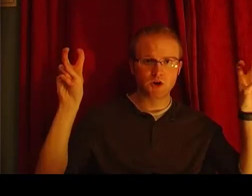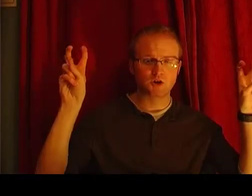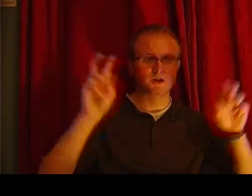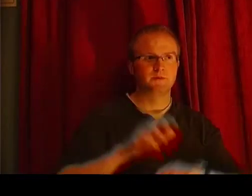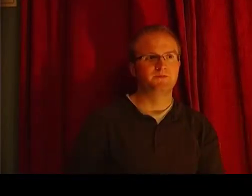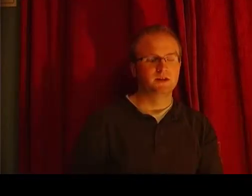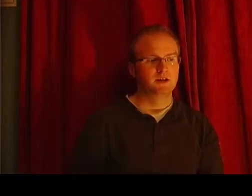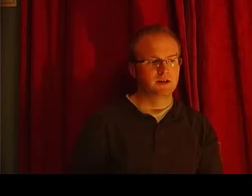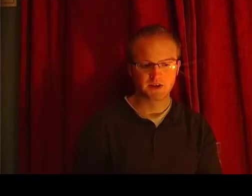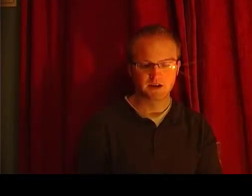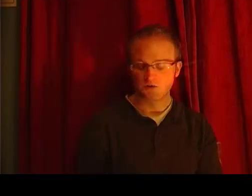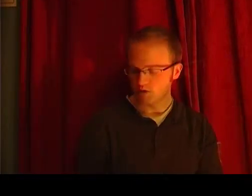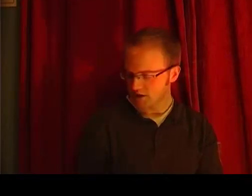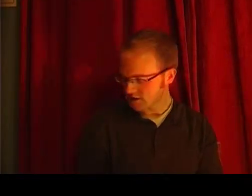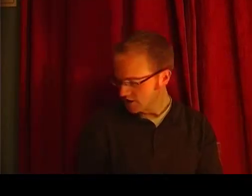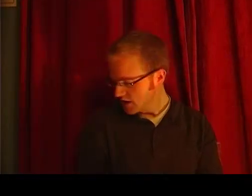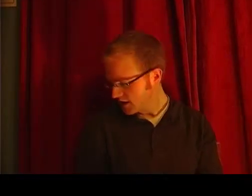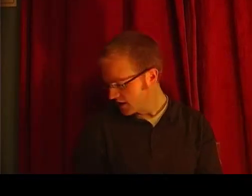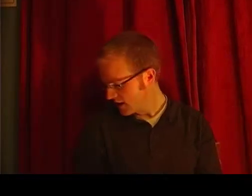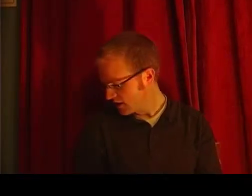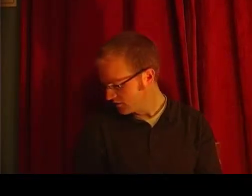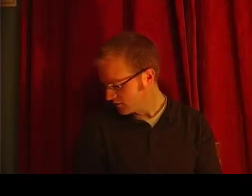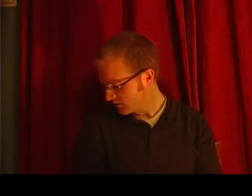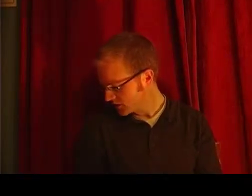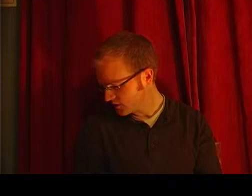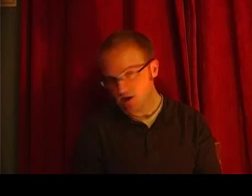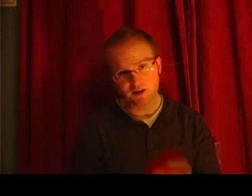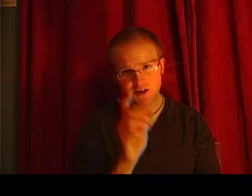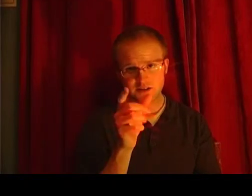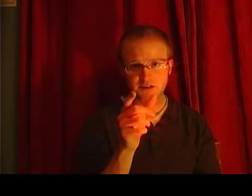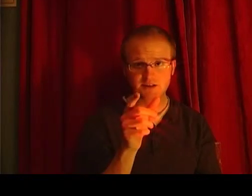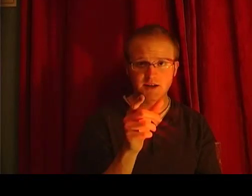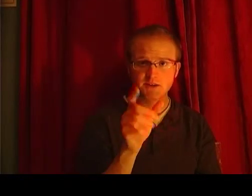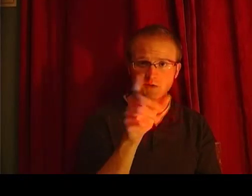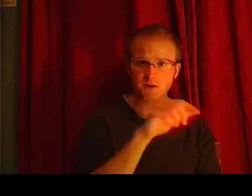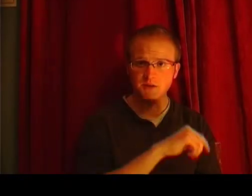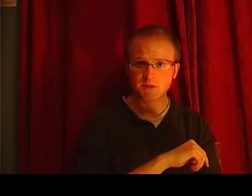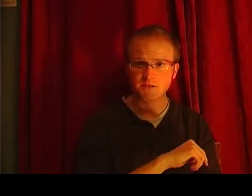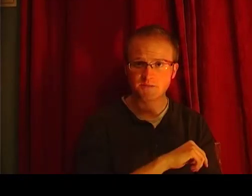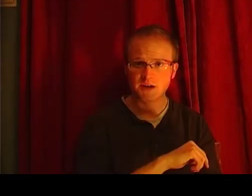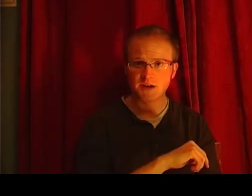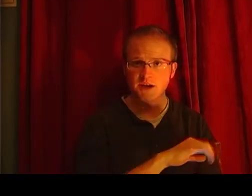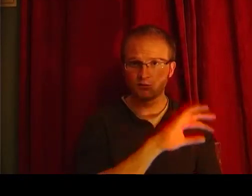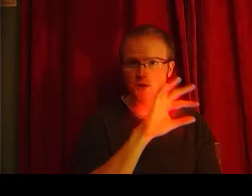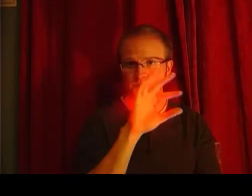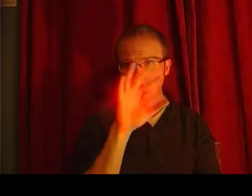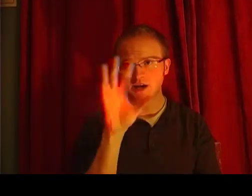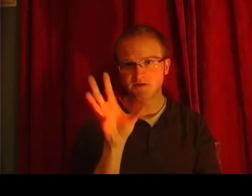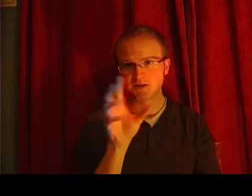blog. Right. I have got a list this time, so bear with me. I will half